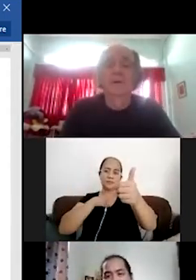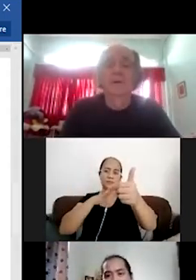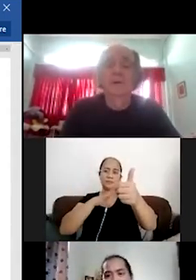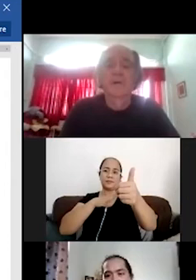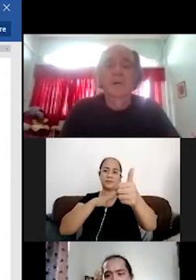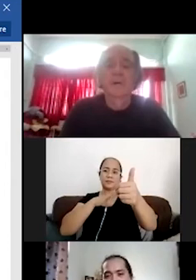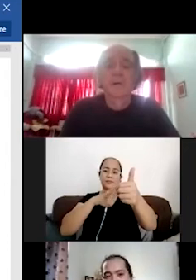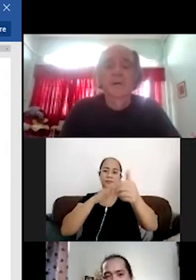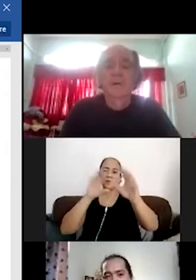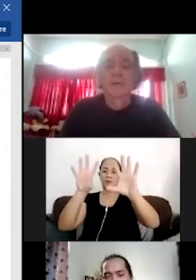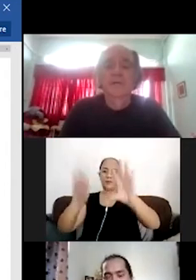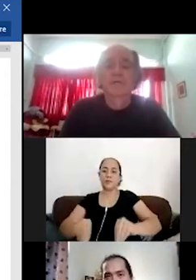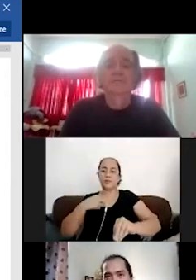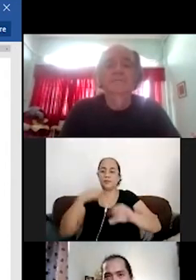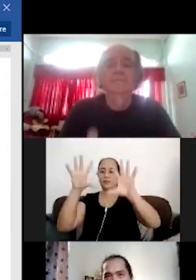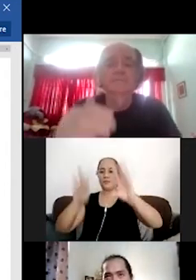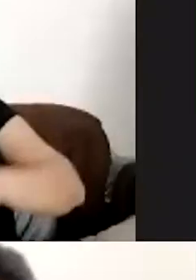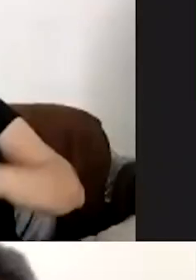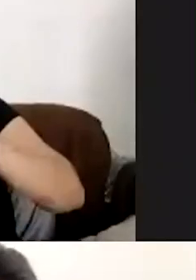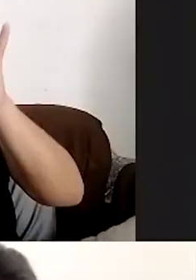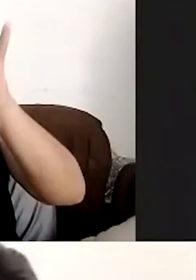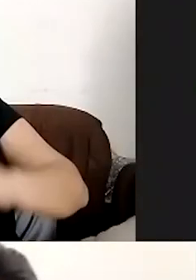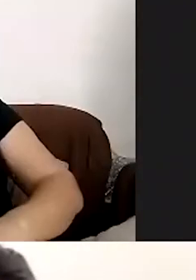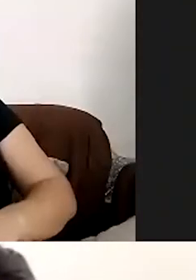the sharing.